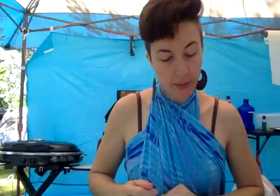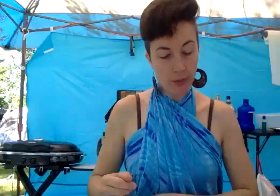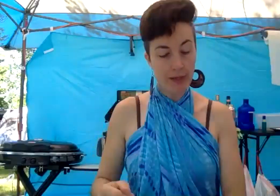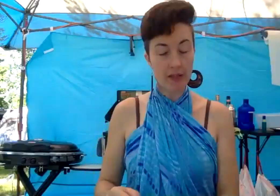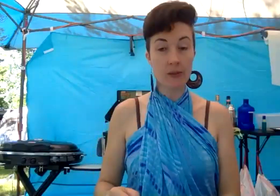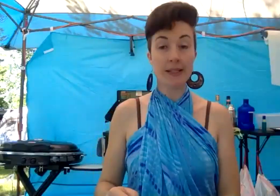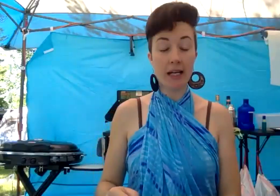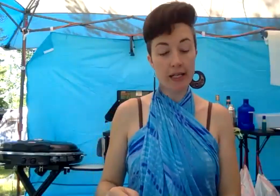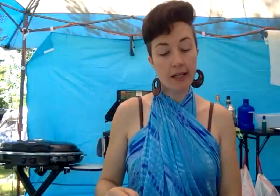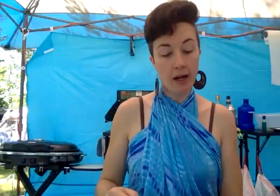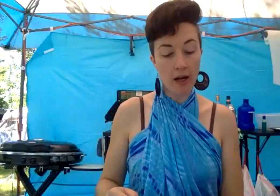We might also sign